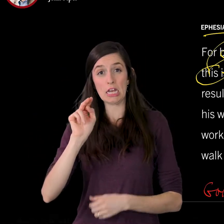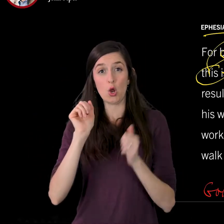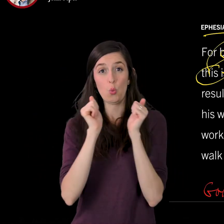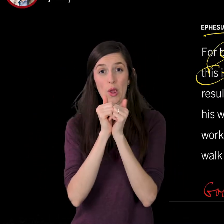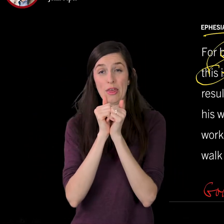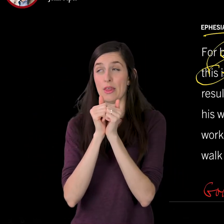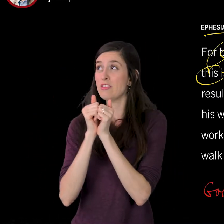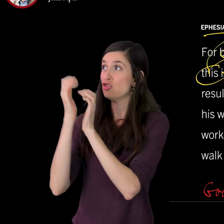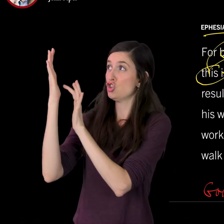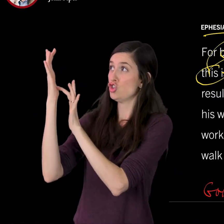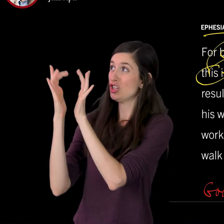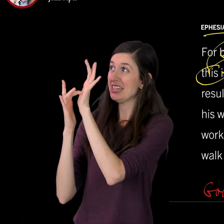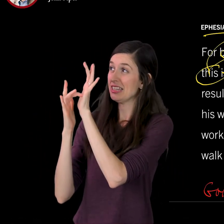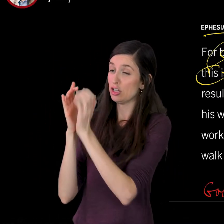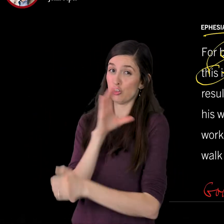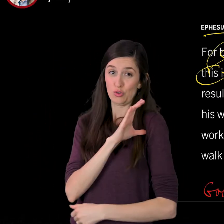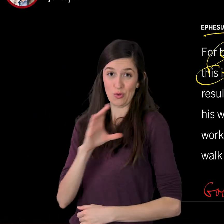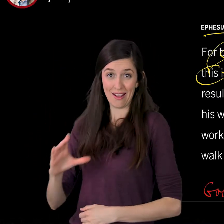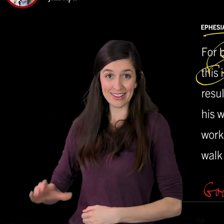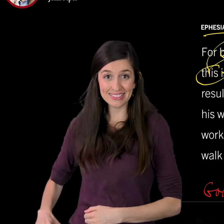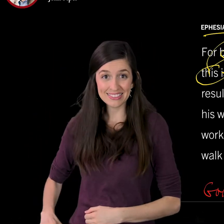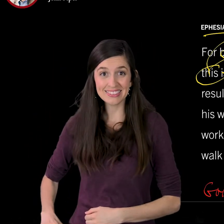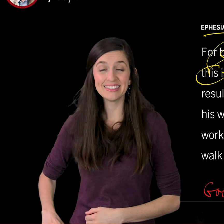with Christ